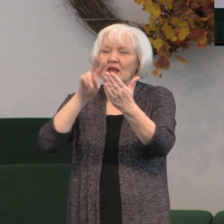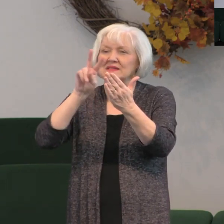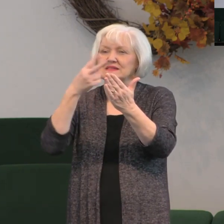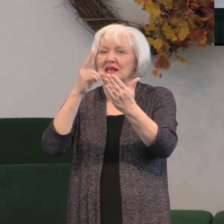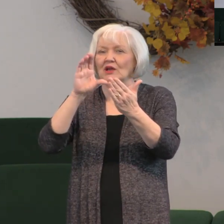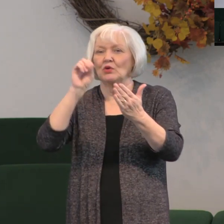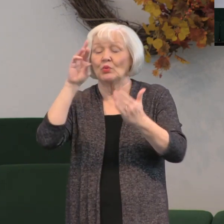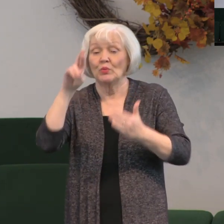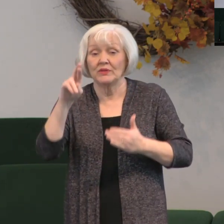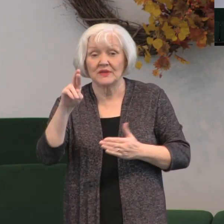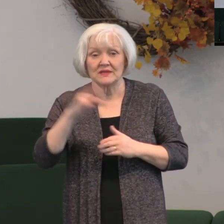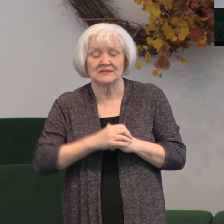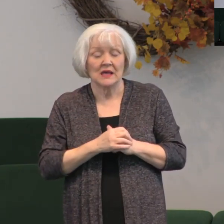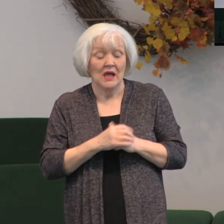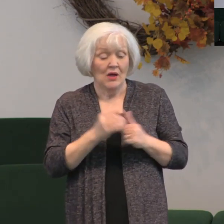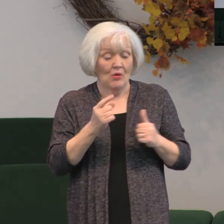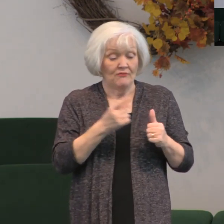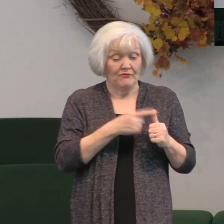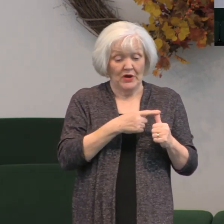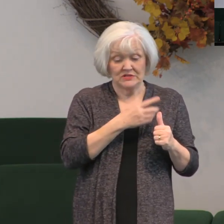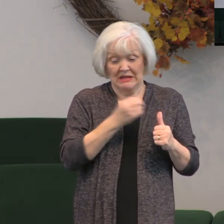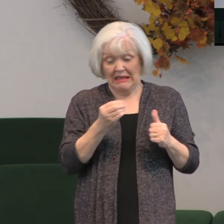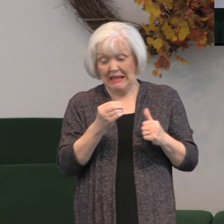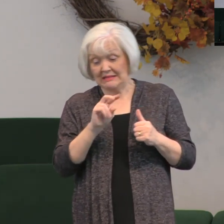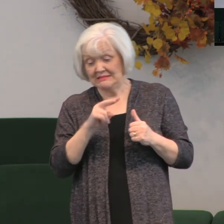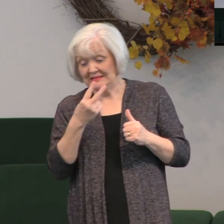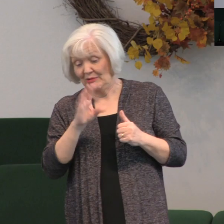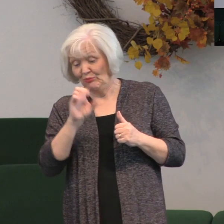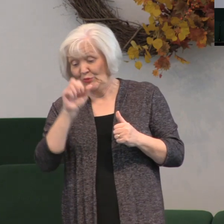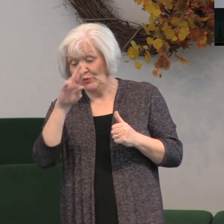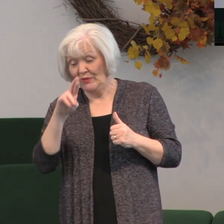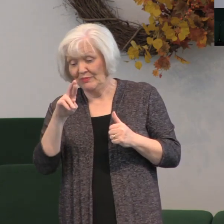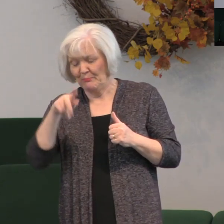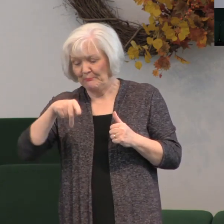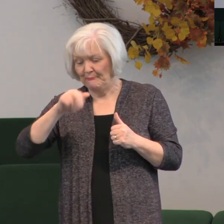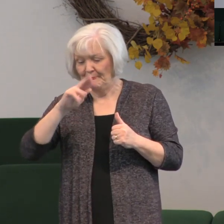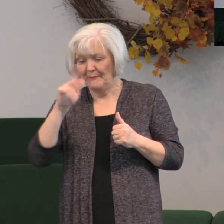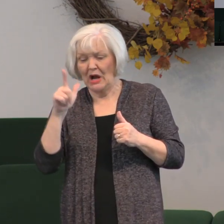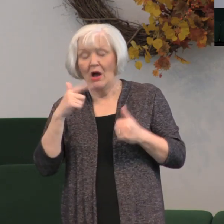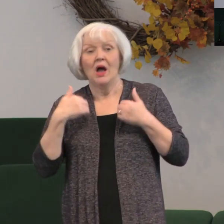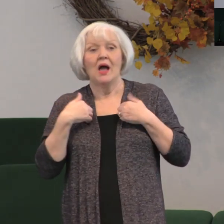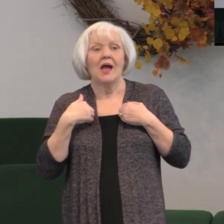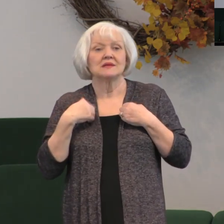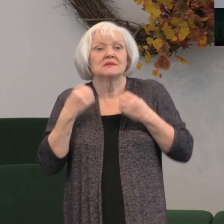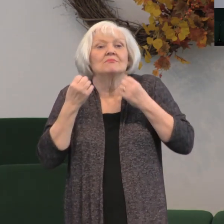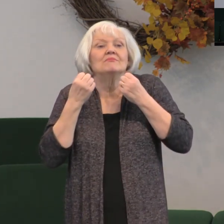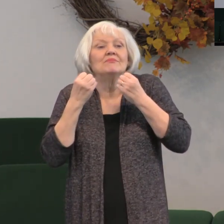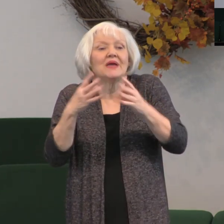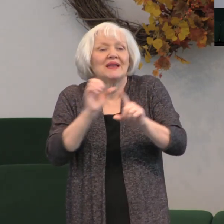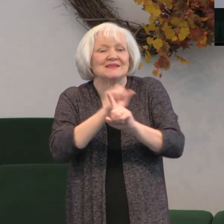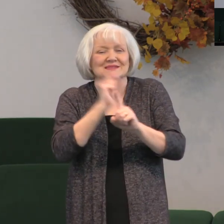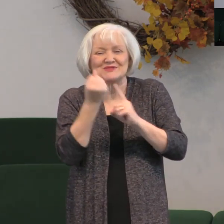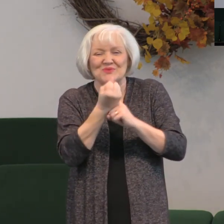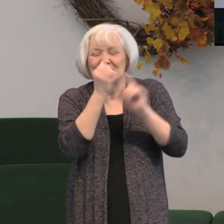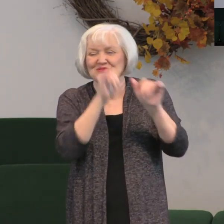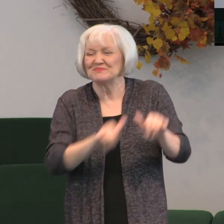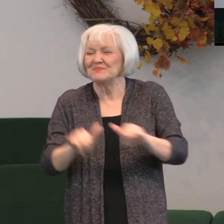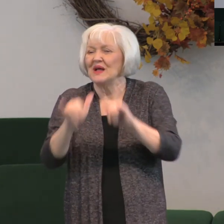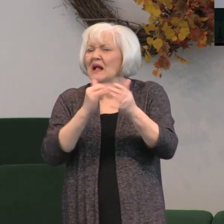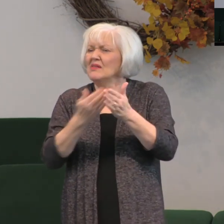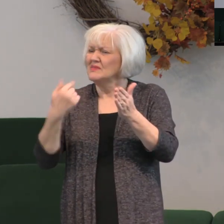in, well, really 1 and 2 Corinthians that Paul addresses a lot of these situations. So the things that we feel